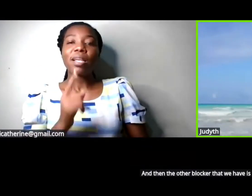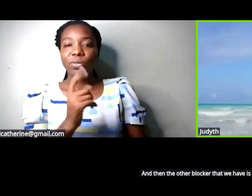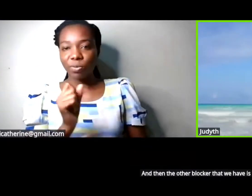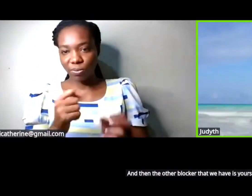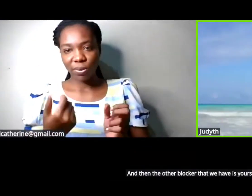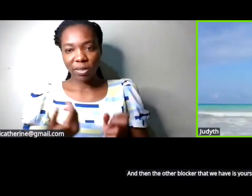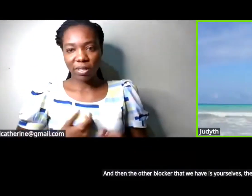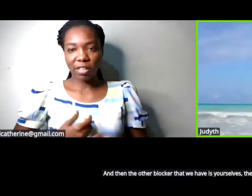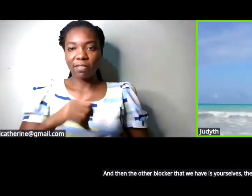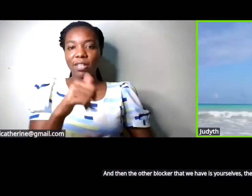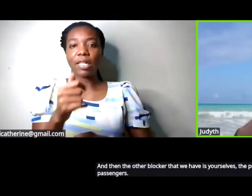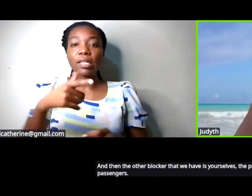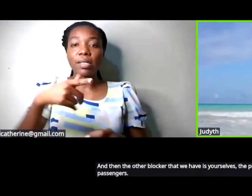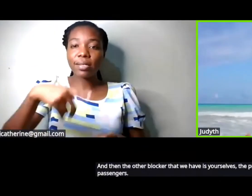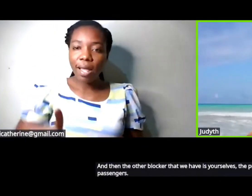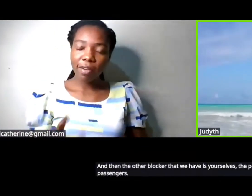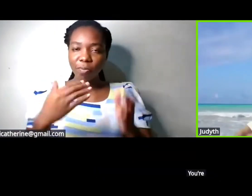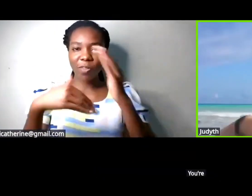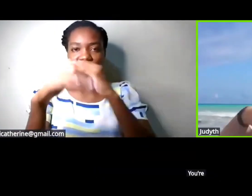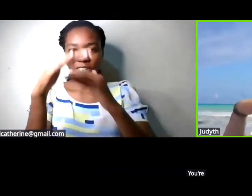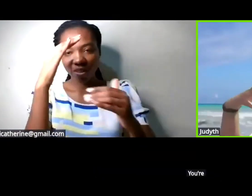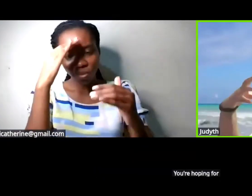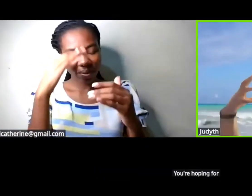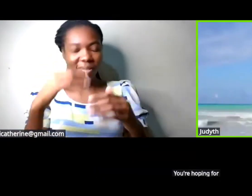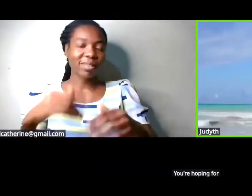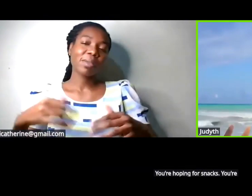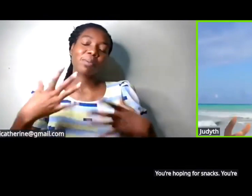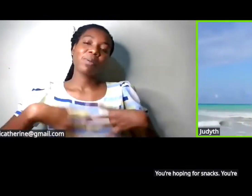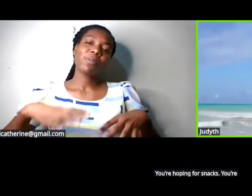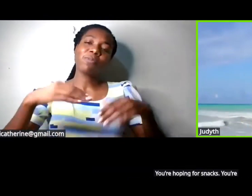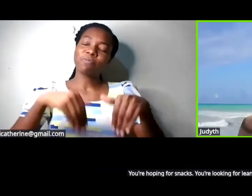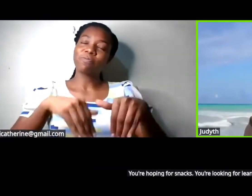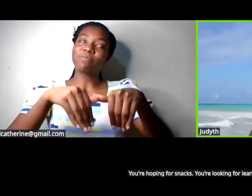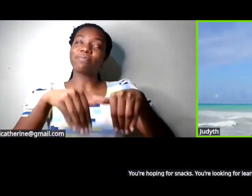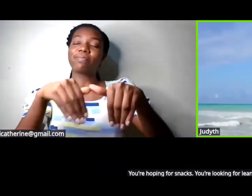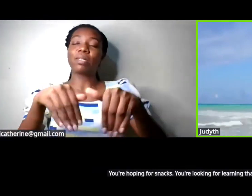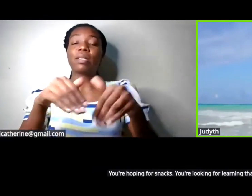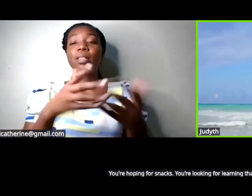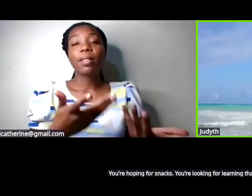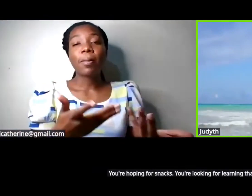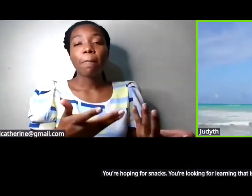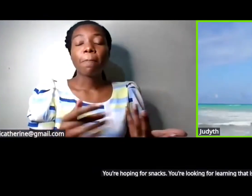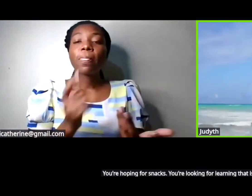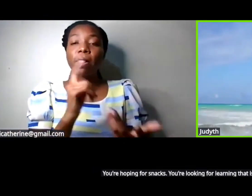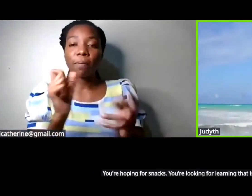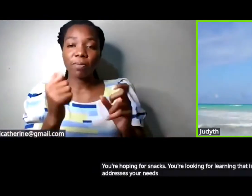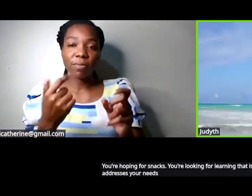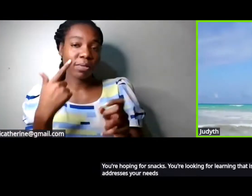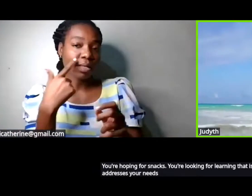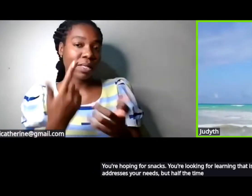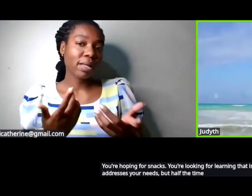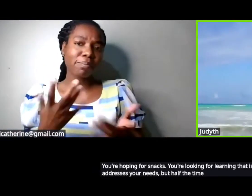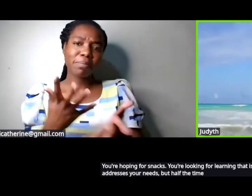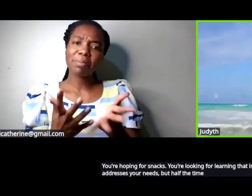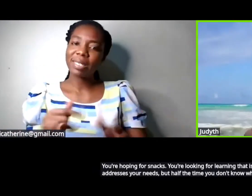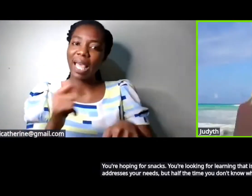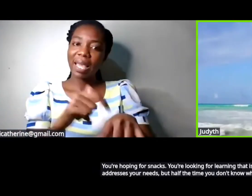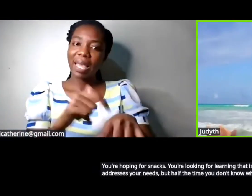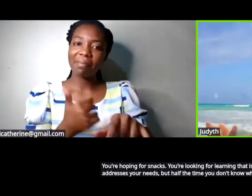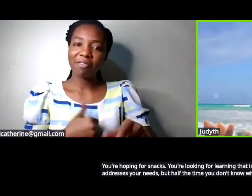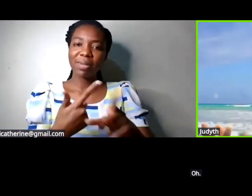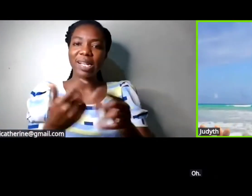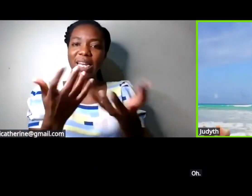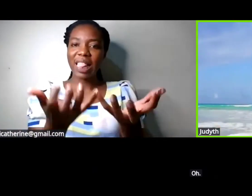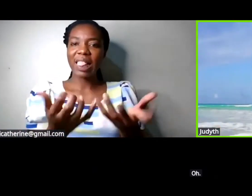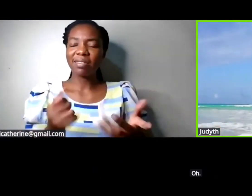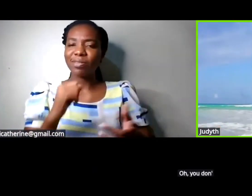the passengers. You're hoping for snacks. You're looking for learning that is relevant, that addresses your needs, but half the time you don't know what your needs are, or you don't